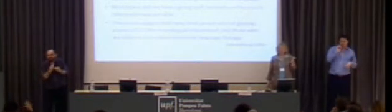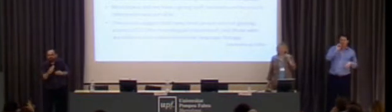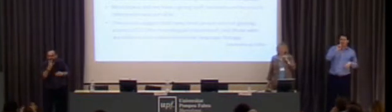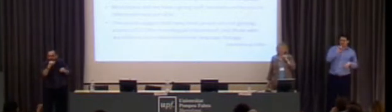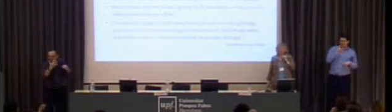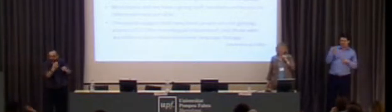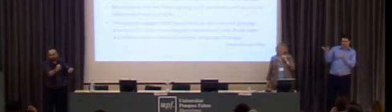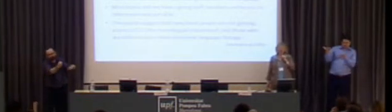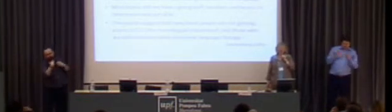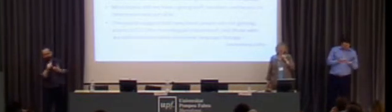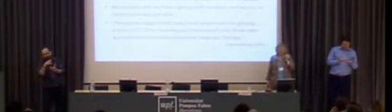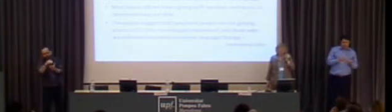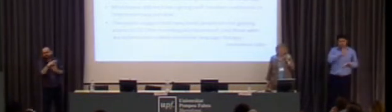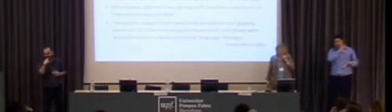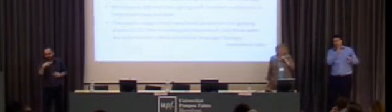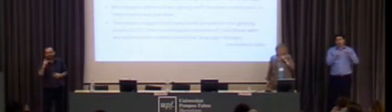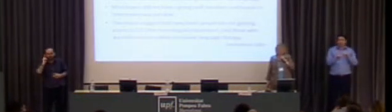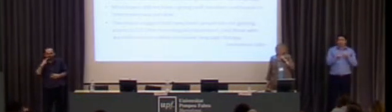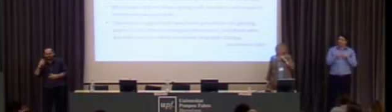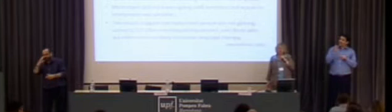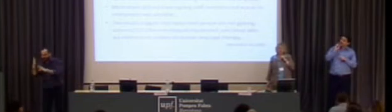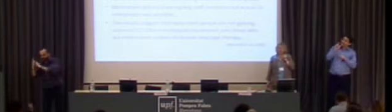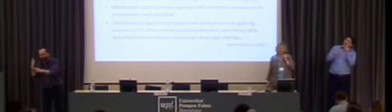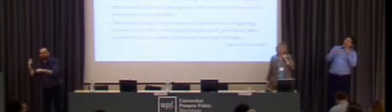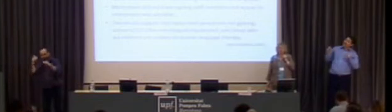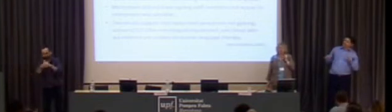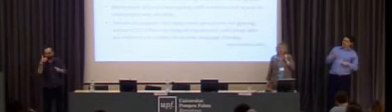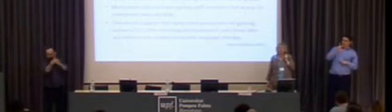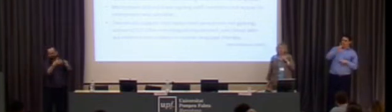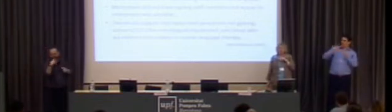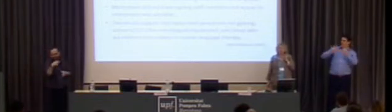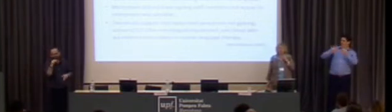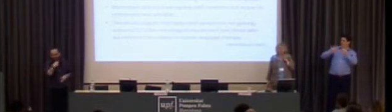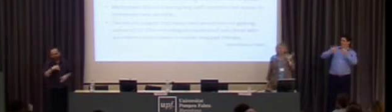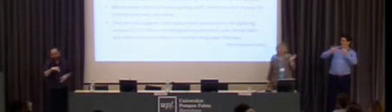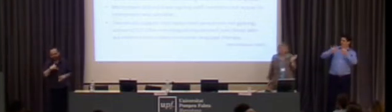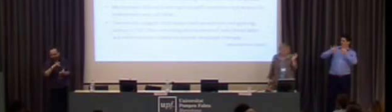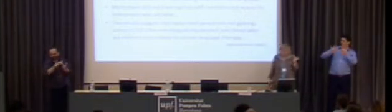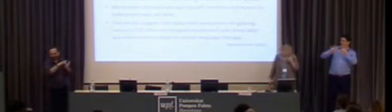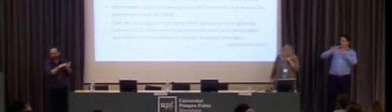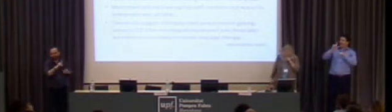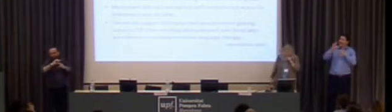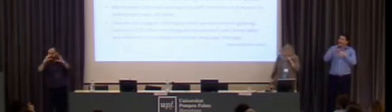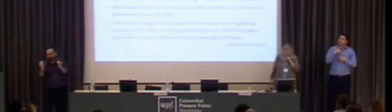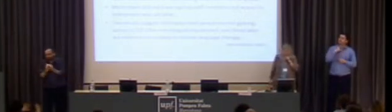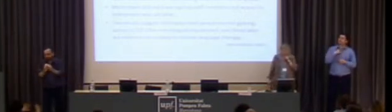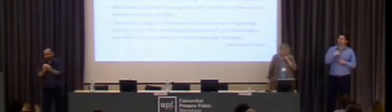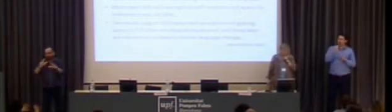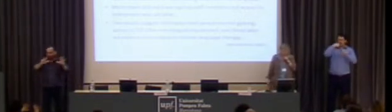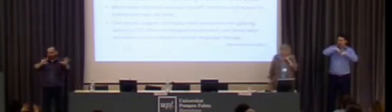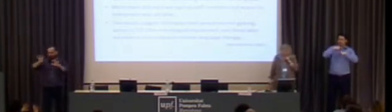deaf people. And almost all of these had been referred for swallowing problems, not for communication